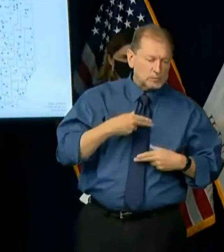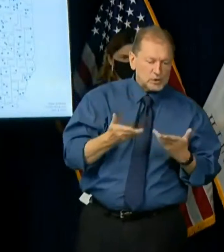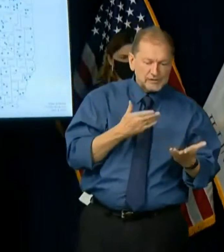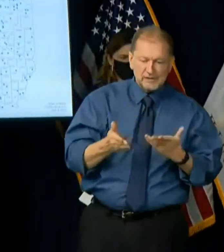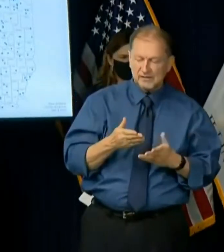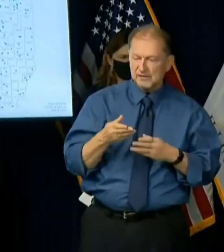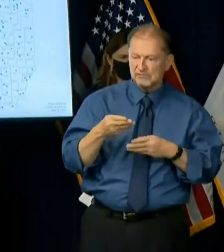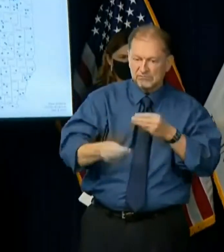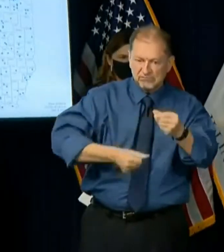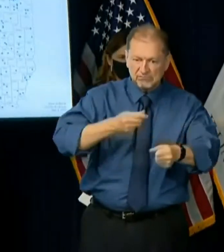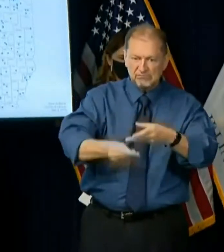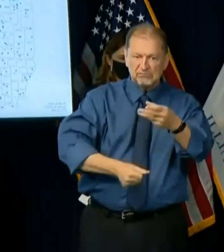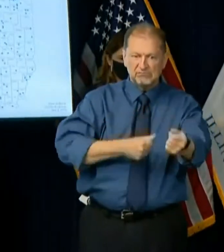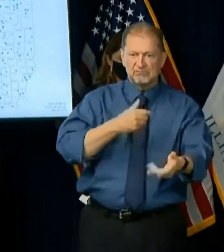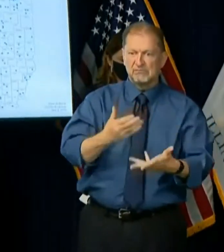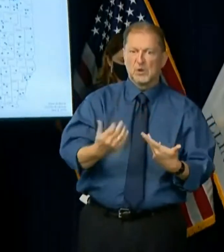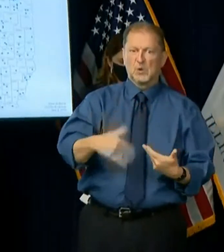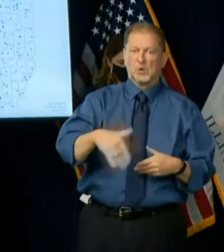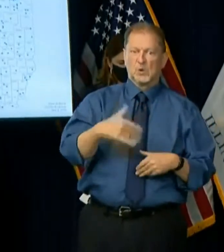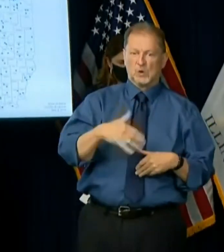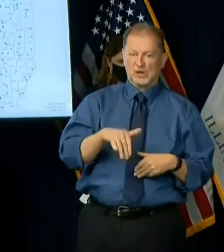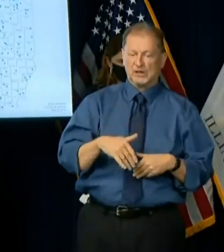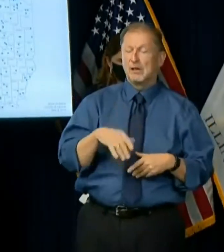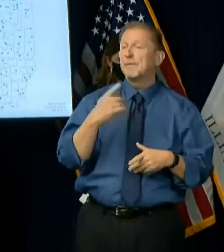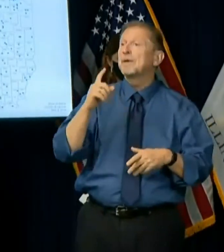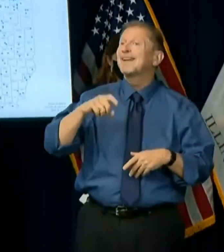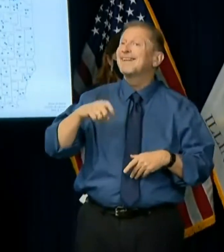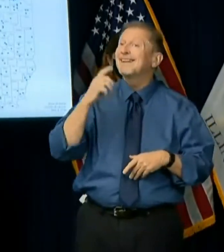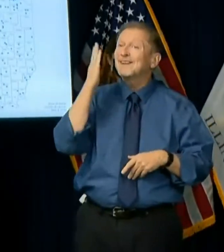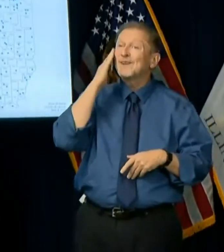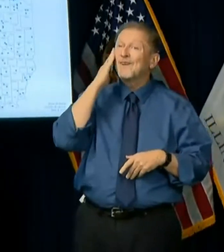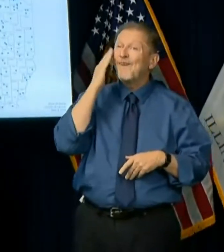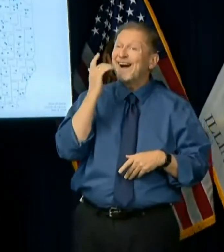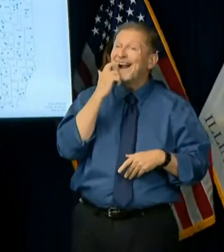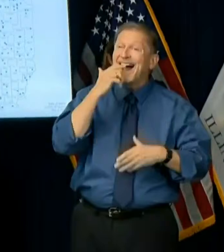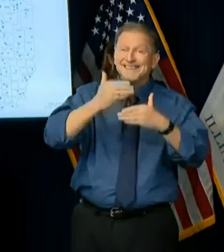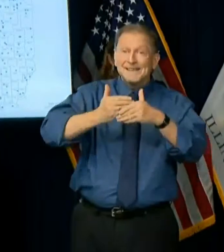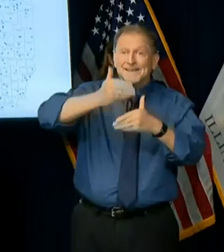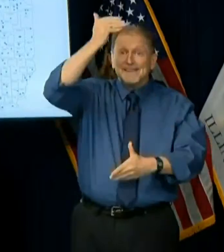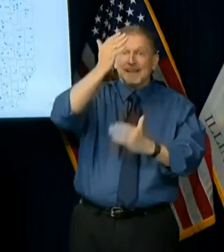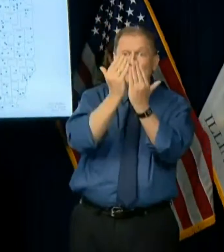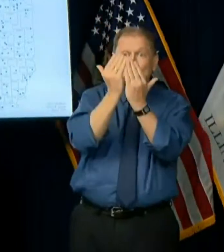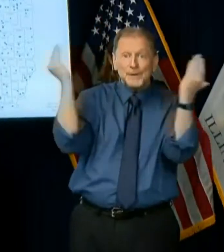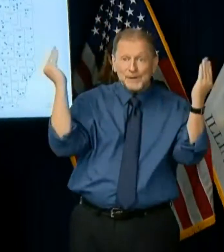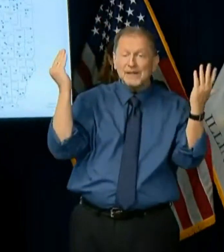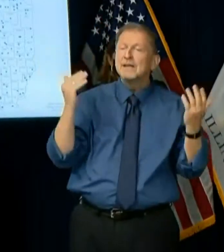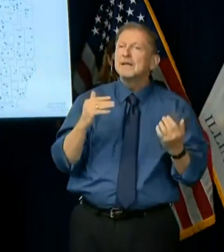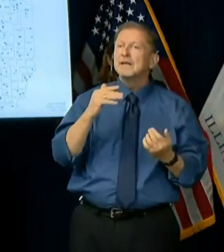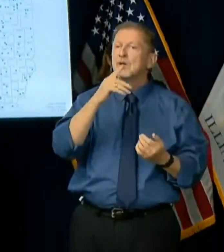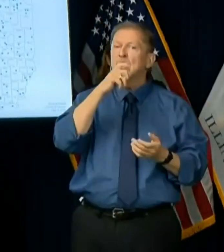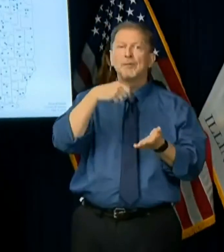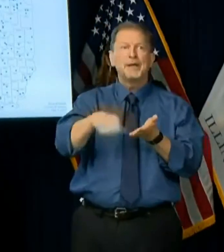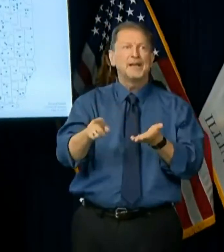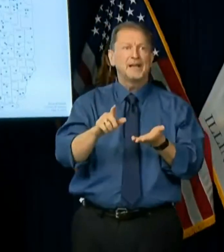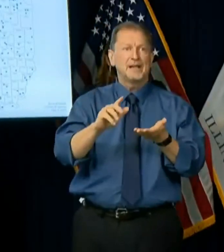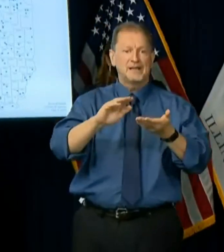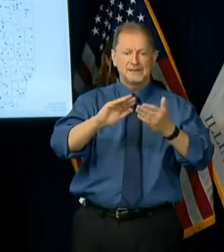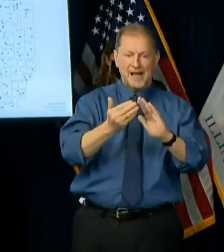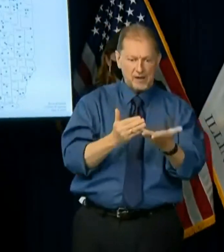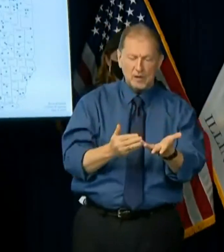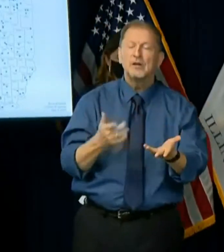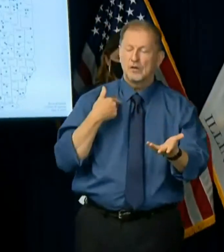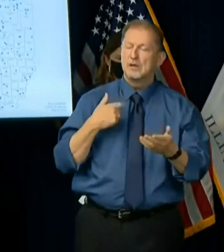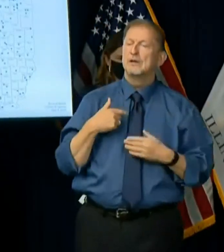services, PPE, plexiglass dividers, and much more. To date, nearly $50